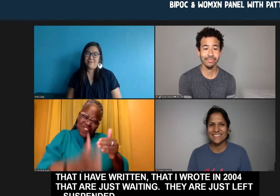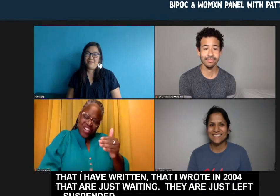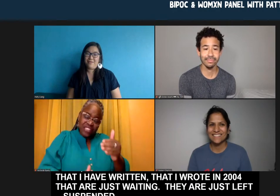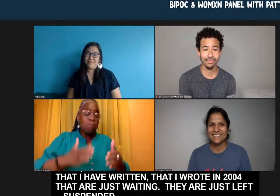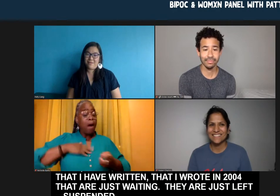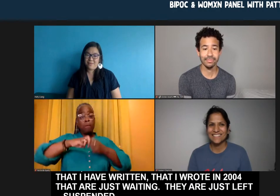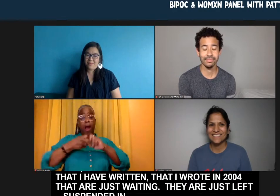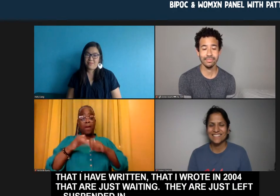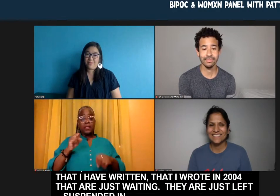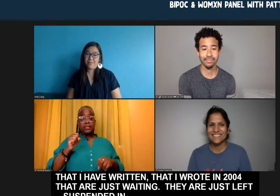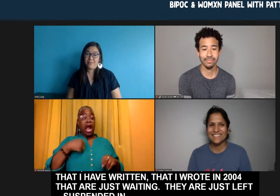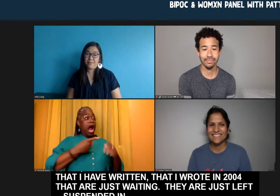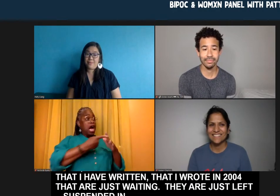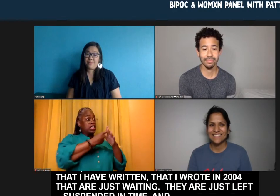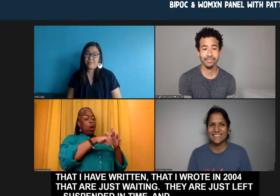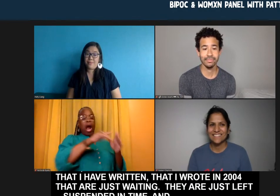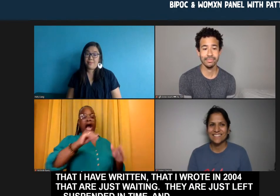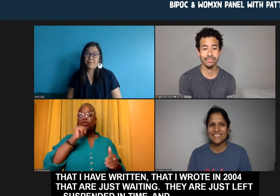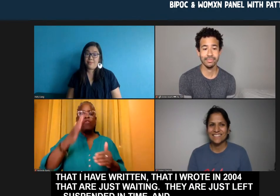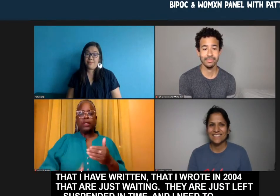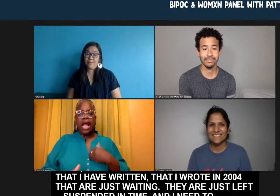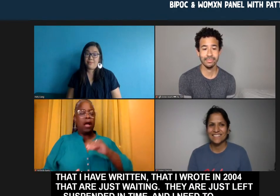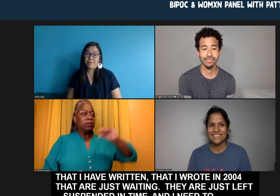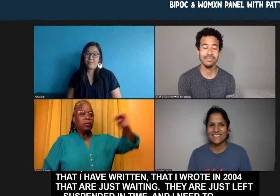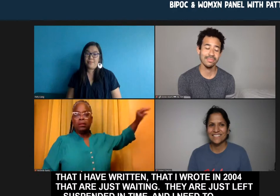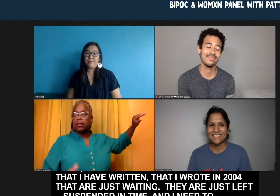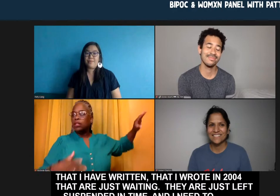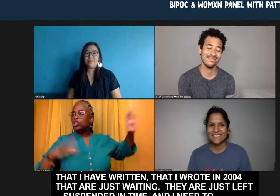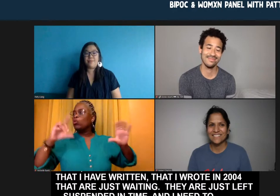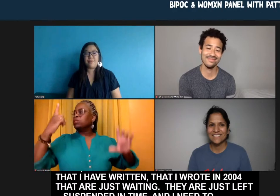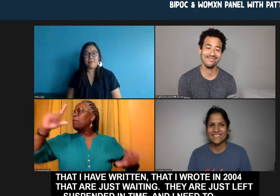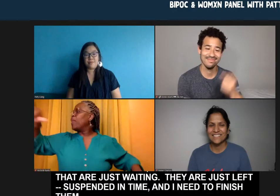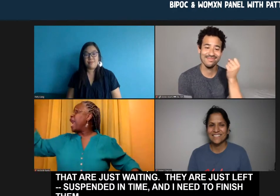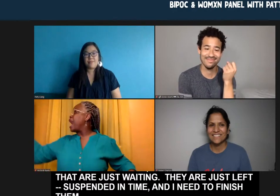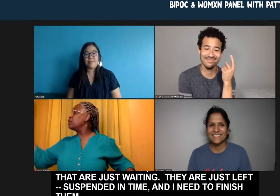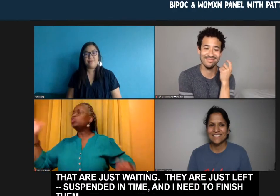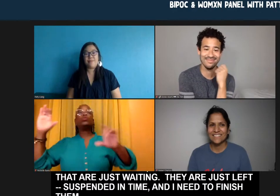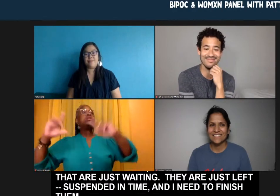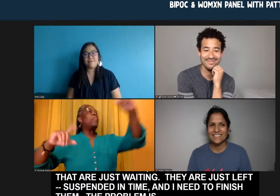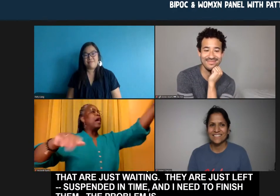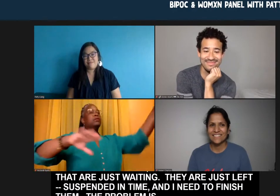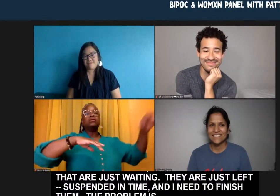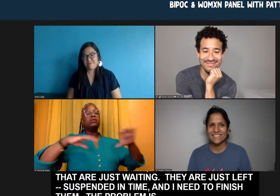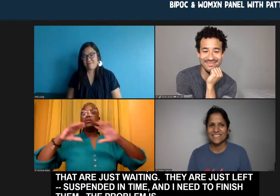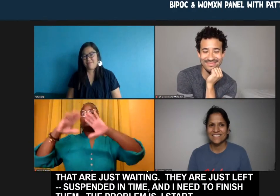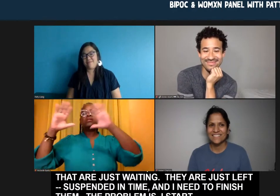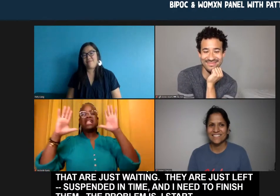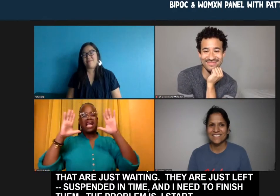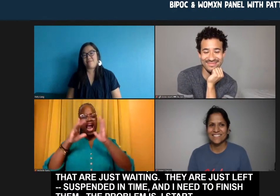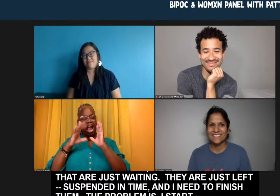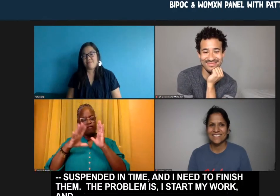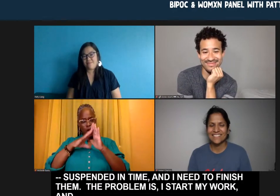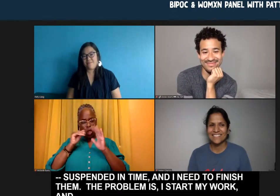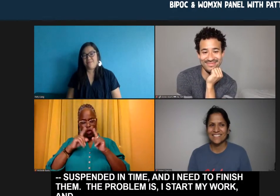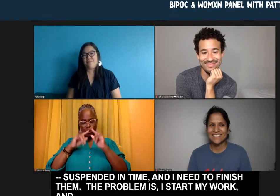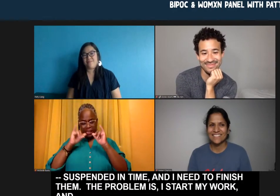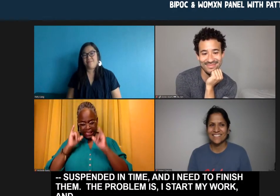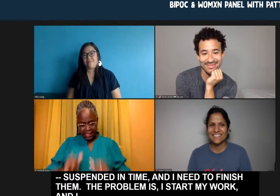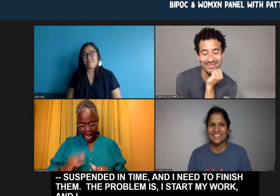I need to finish them. But the problem is I start my work and I don't finish it. I table it and I get distracted, or I get